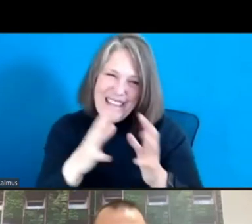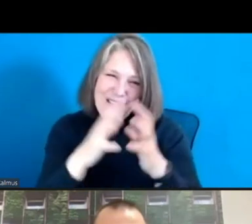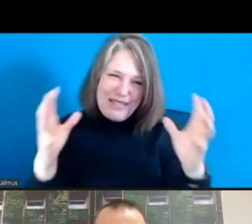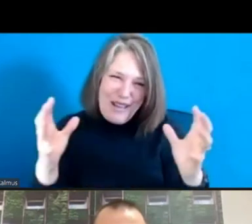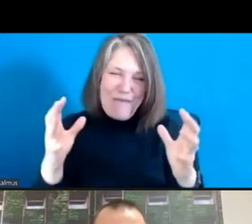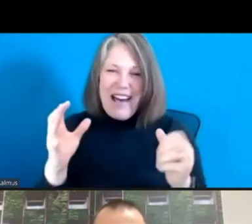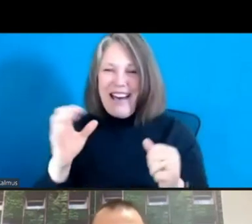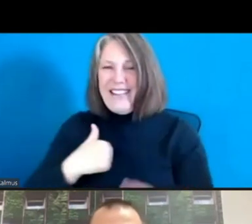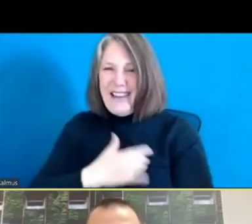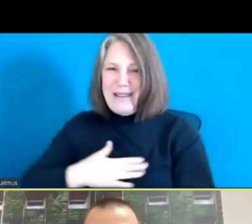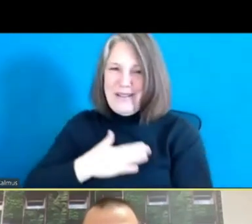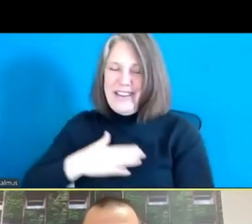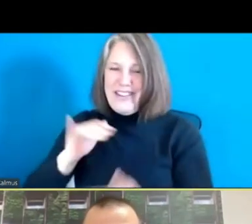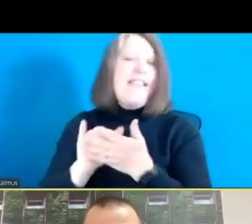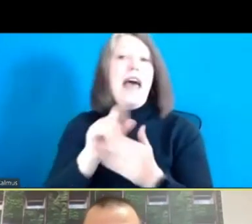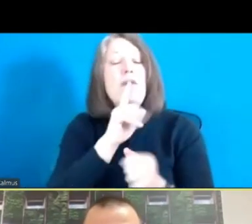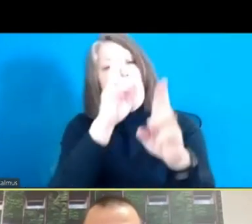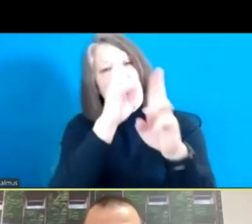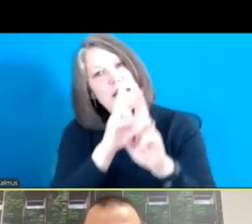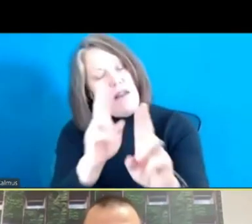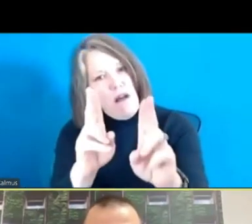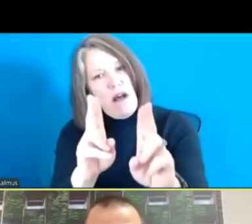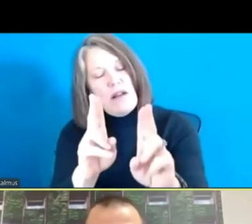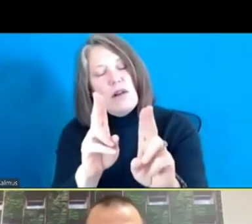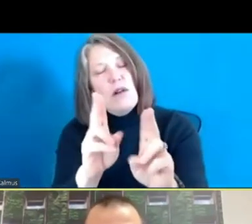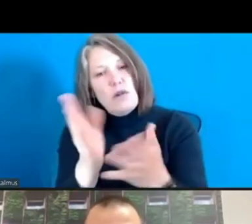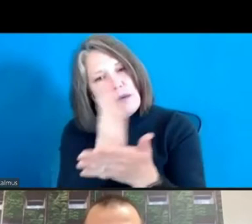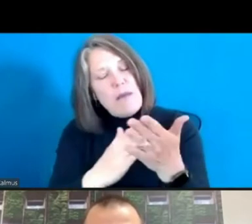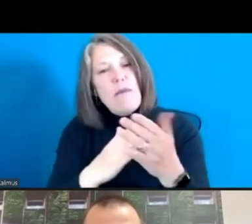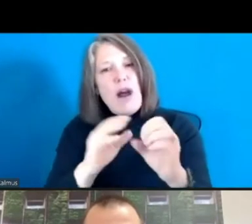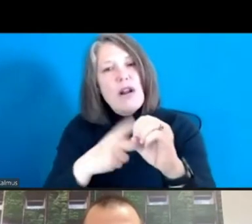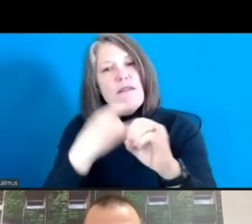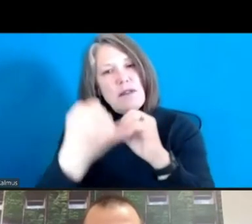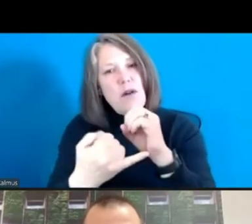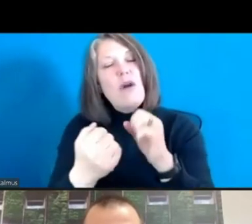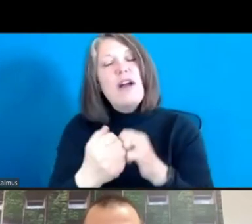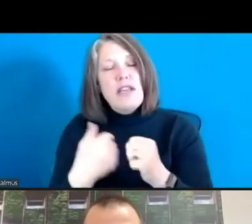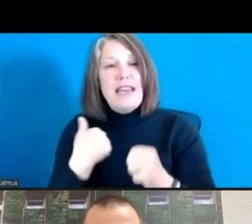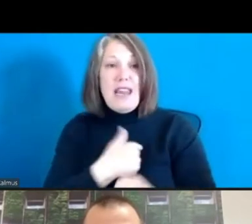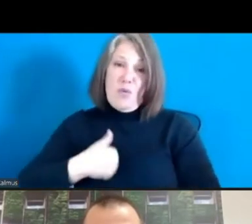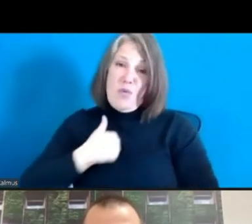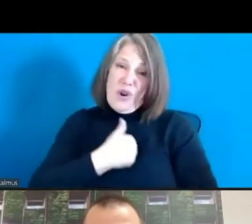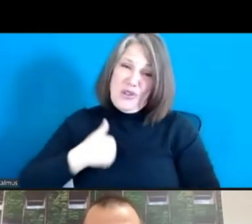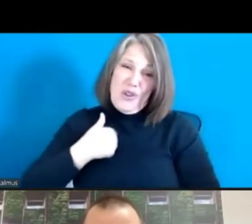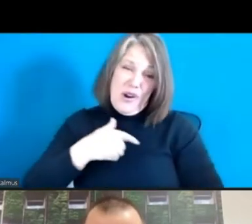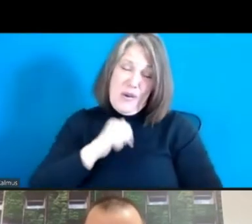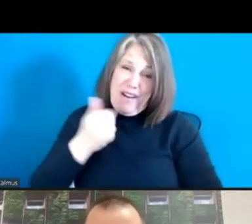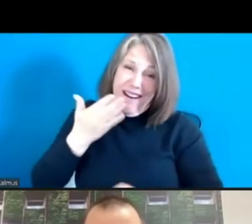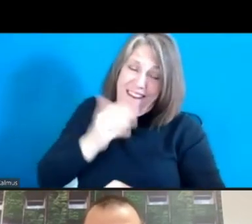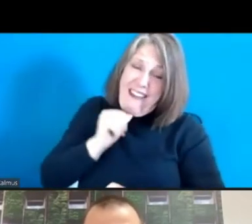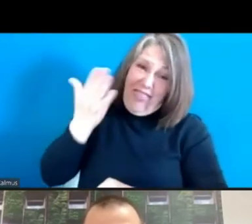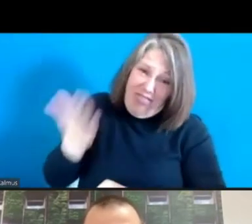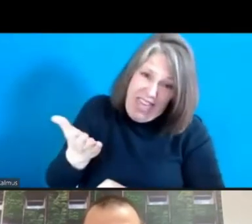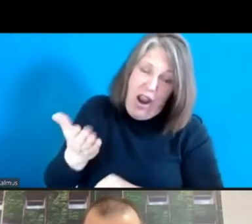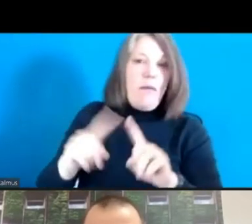I appreciate that. And it's an honor to be a part of the Zero Project. And we're sorry we can't be there in person, but we hope next